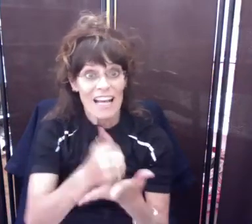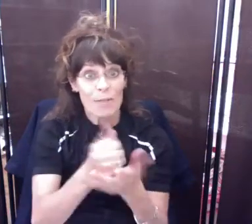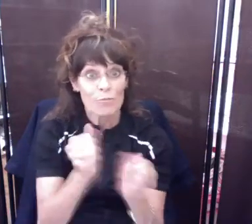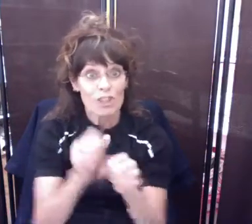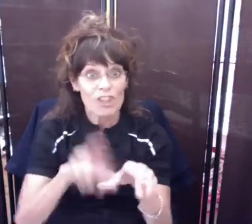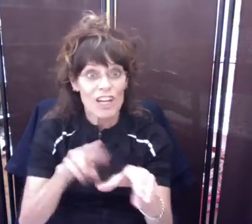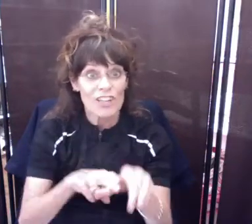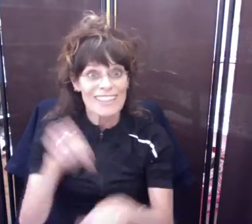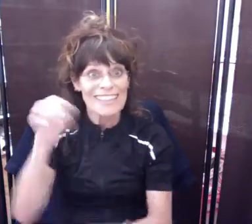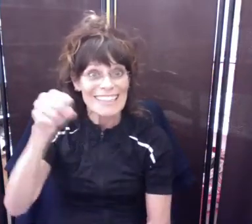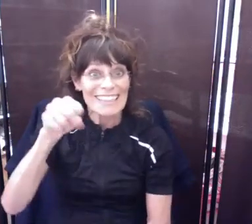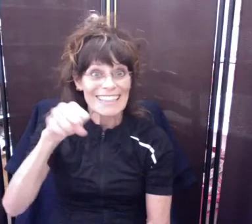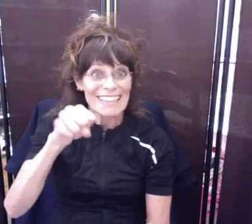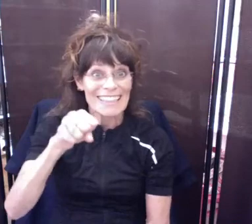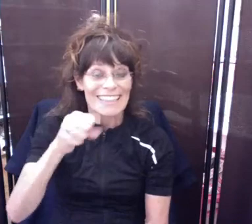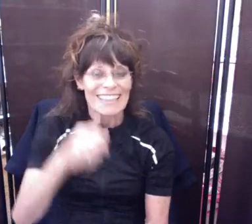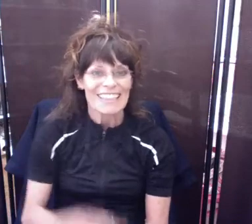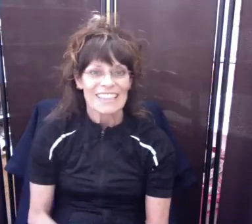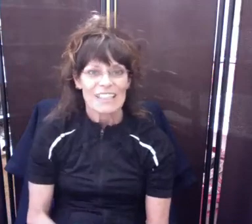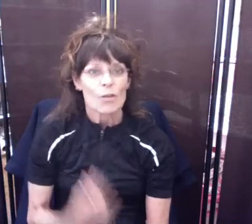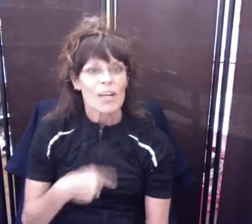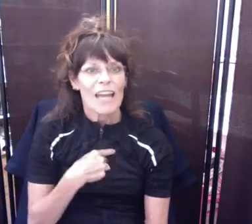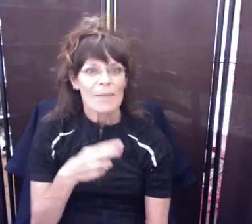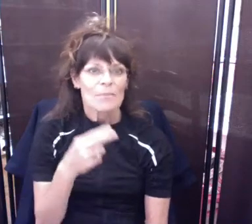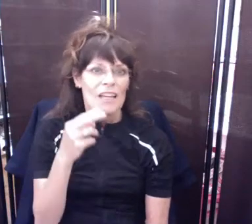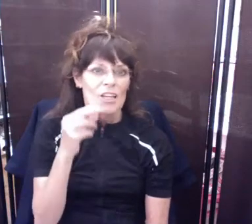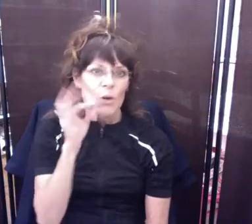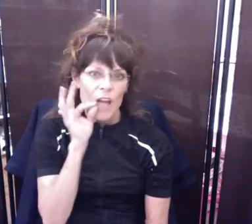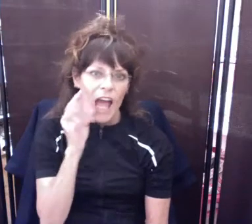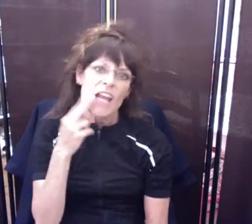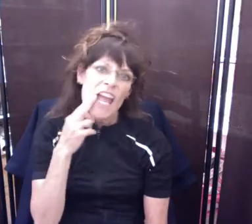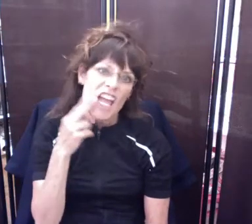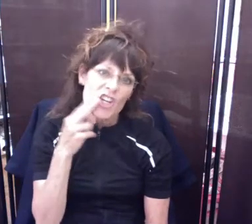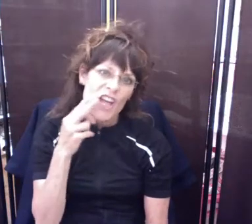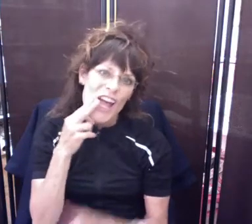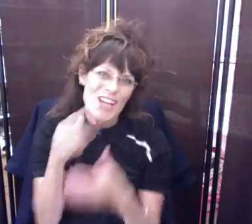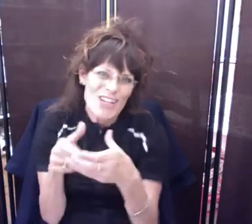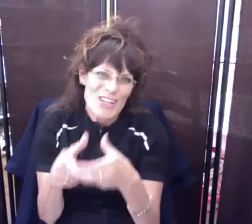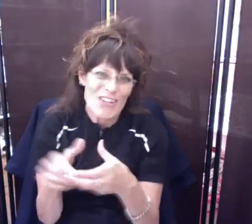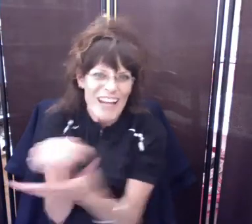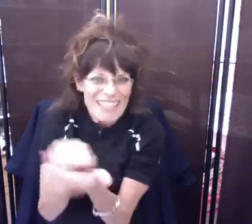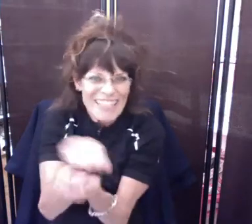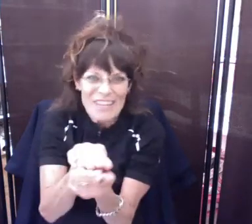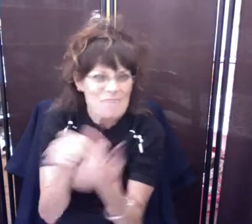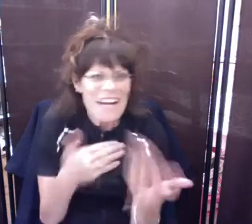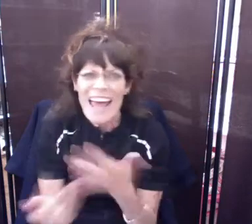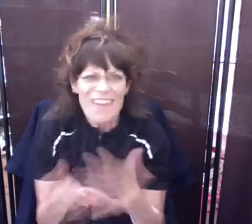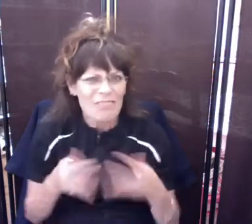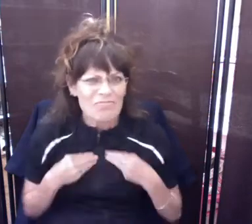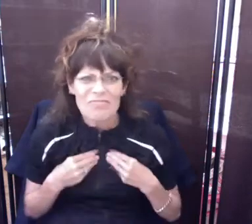this is so long ago, we had an ashtray commitment, clean the ashtrays. I mean, anything like that. I became a secretary over here, a